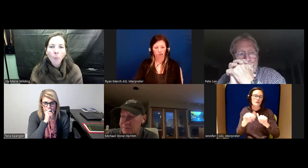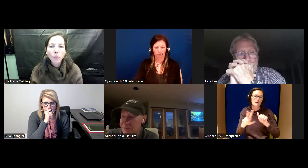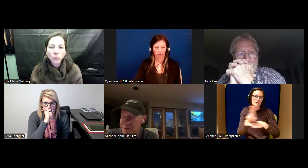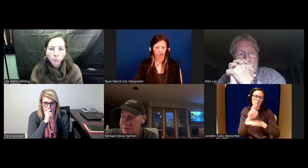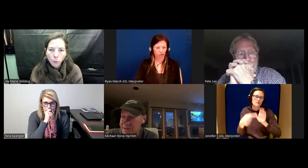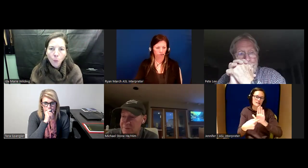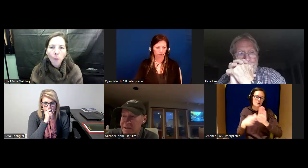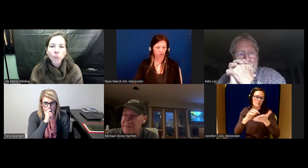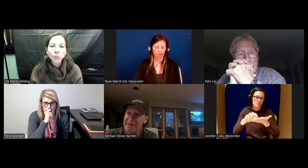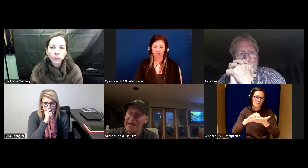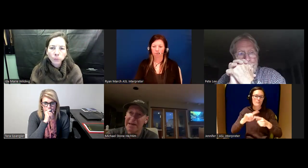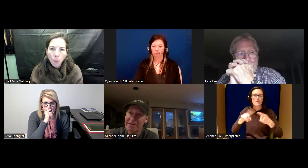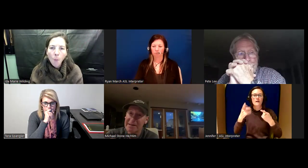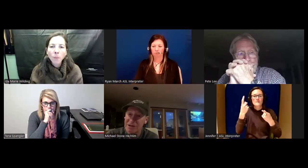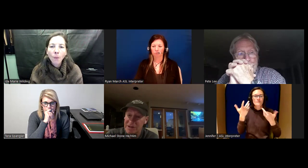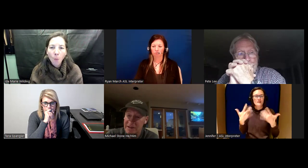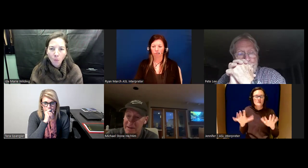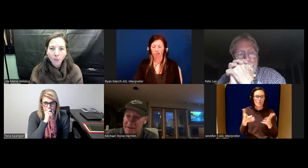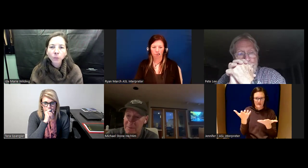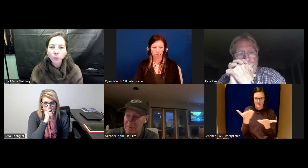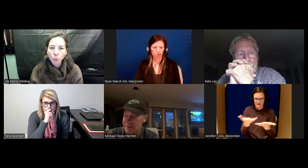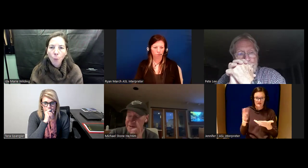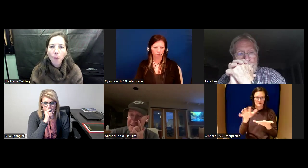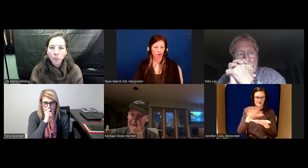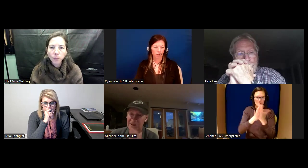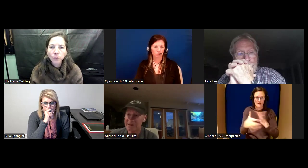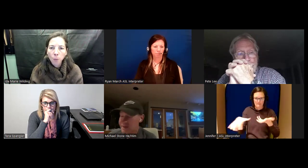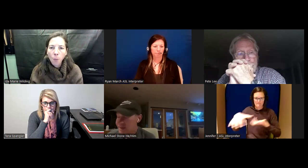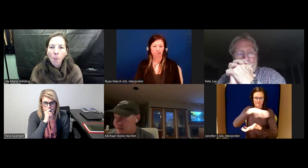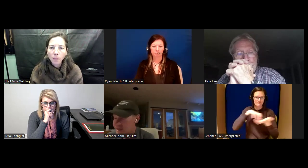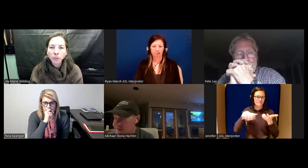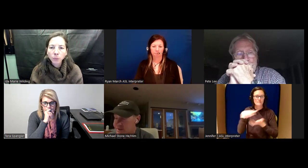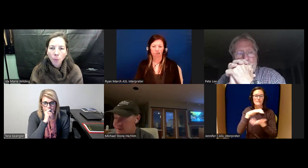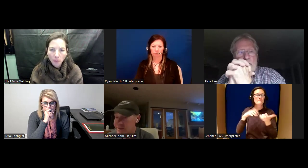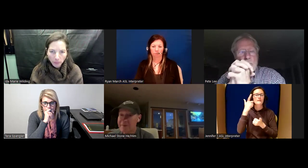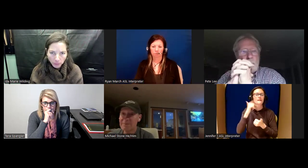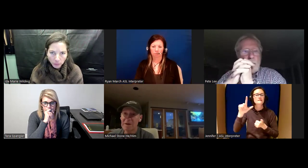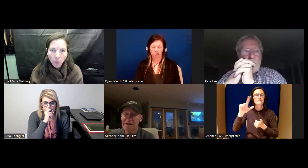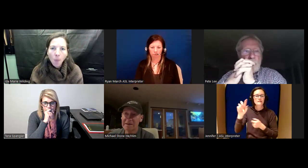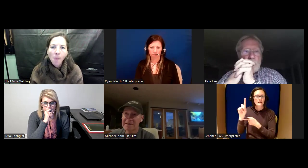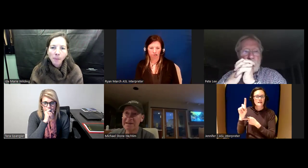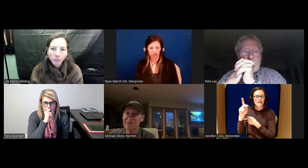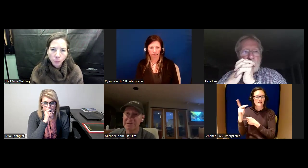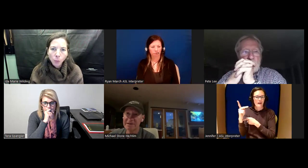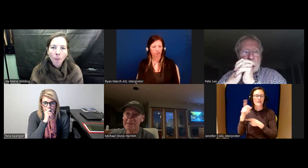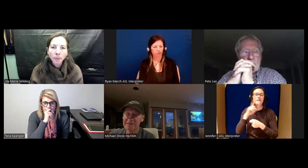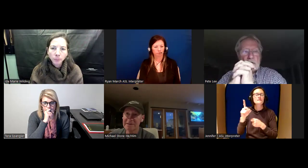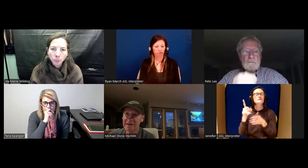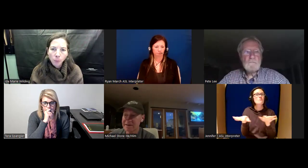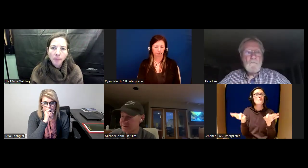not confuse things, because Lead K is such an important legislation, and I think essential